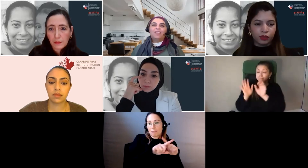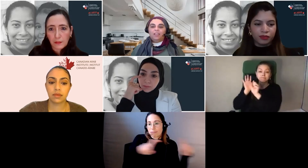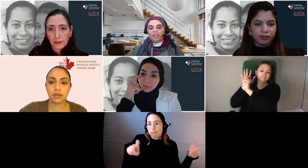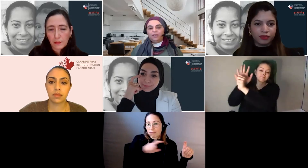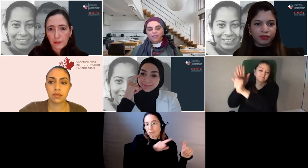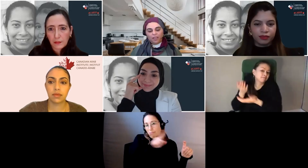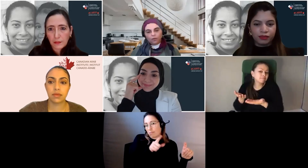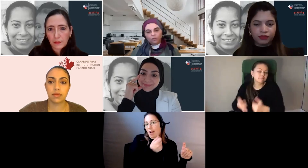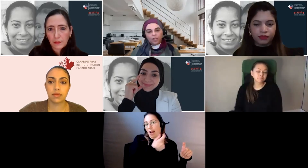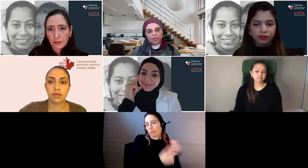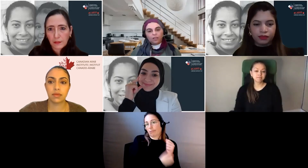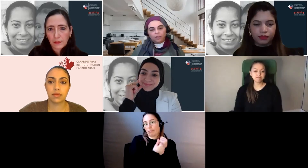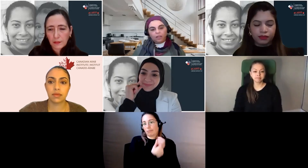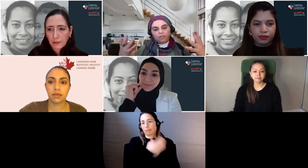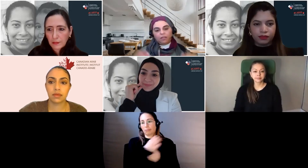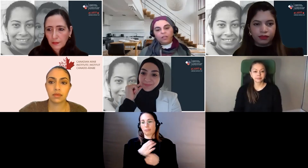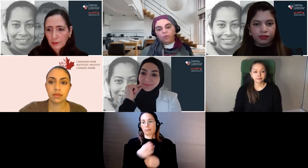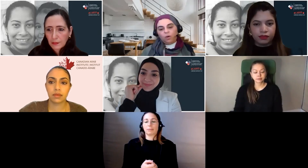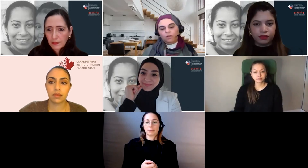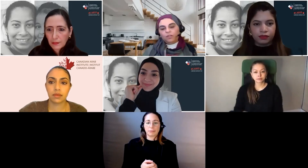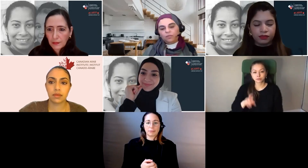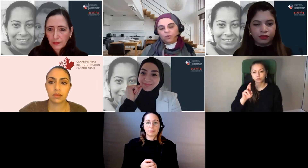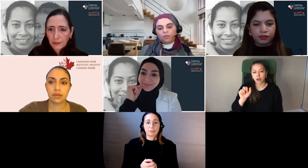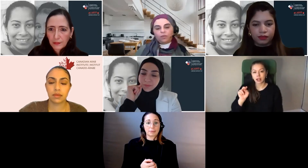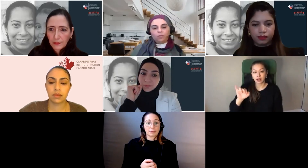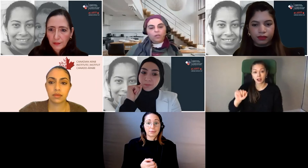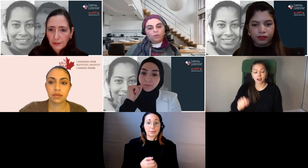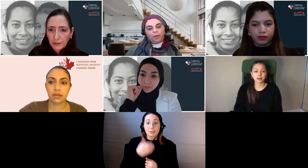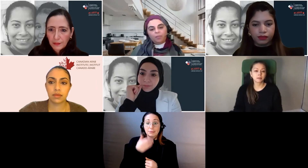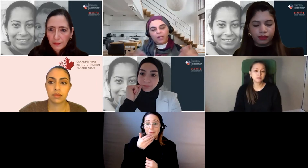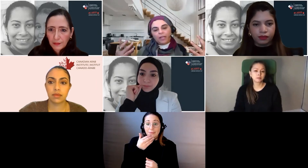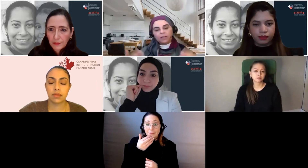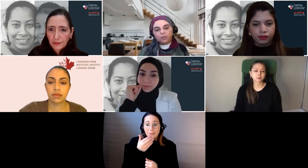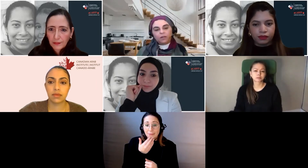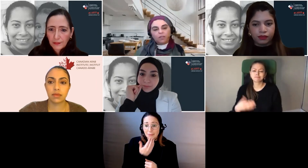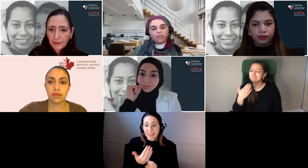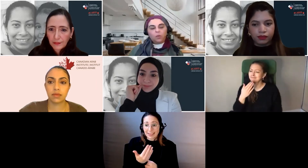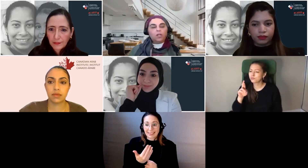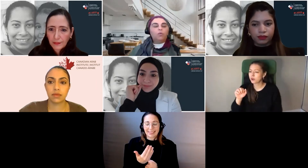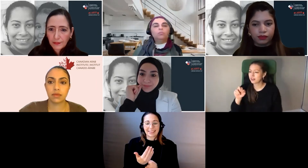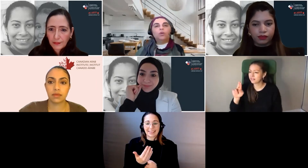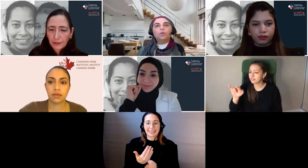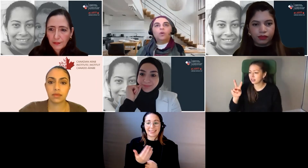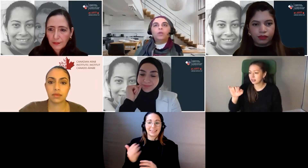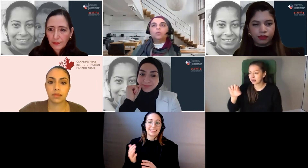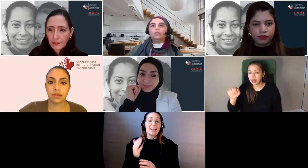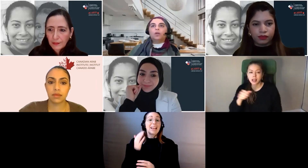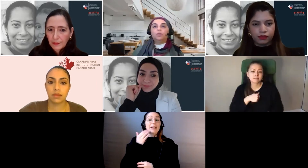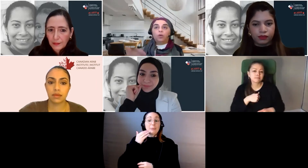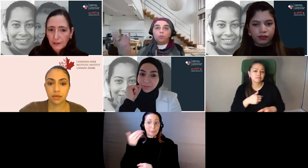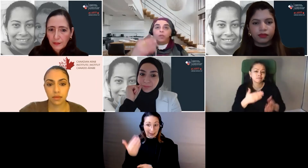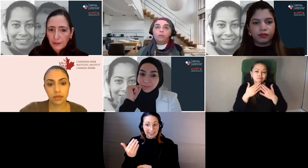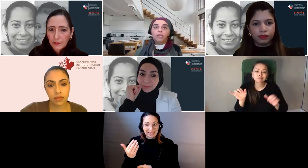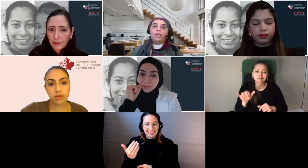Thank you. Thank you, Ravina, and thank you all of you for what you. I mean, I guess that's one of the things that Welcome Home to You we've always worked